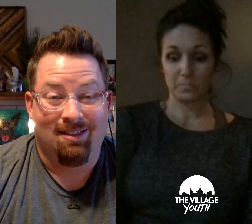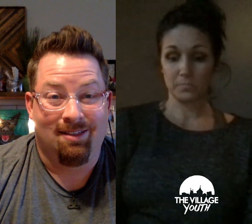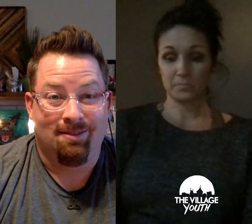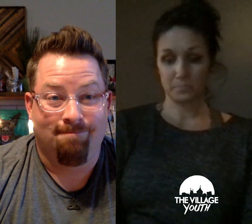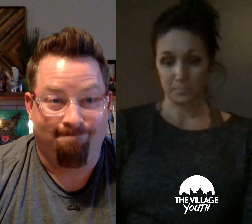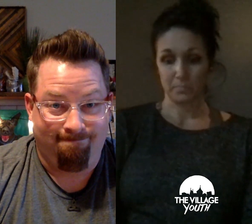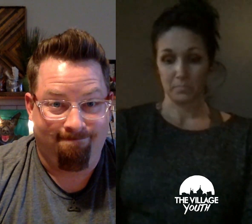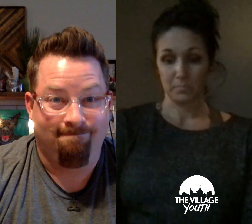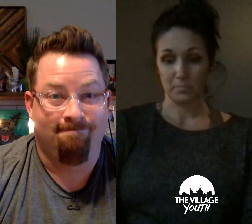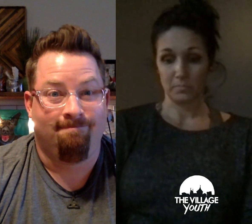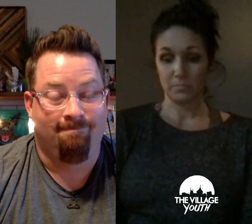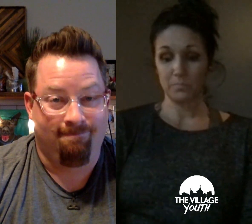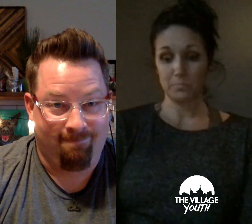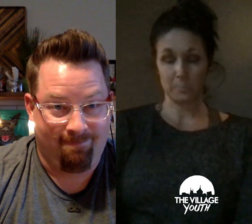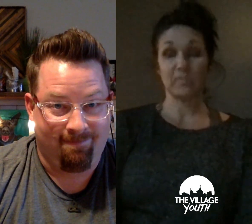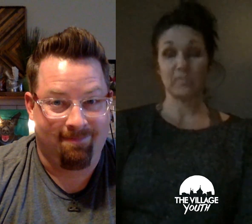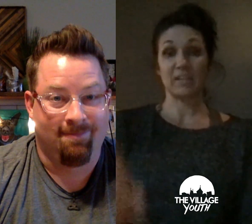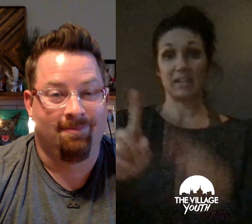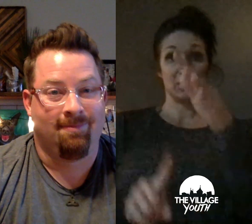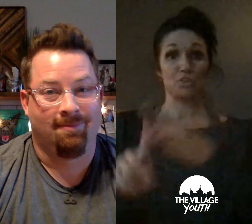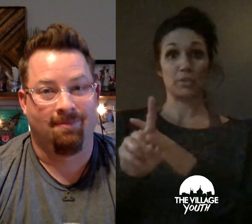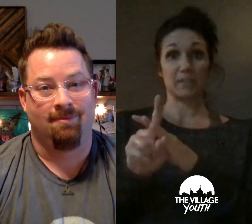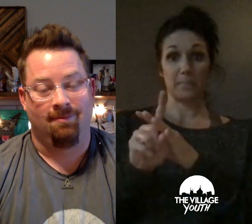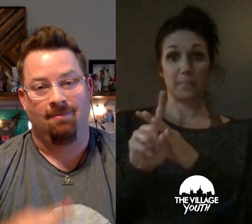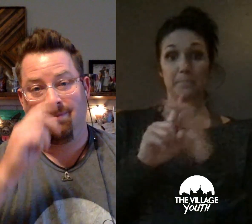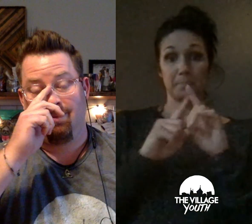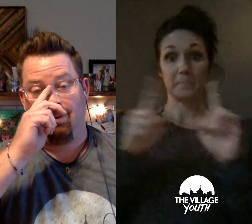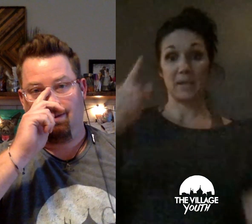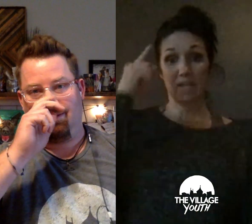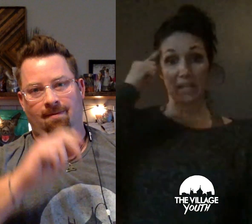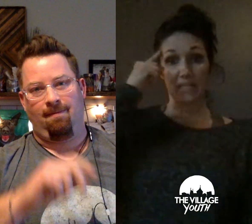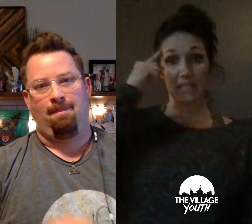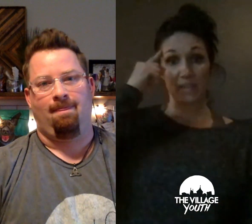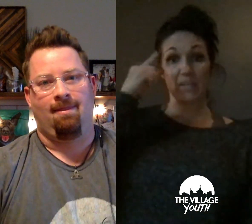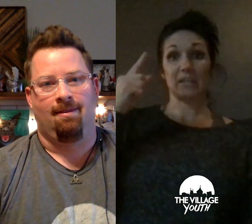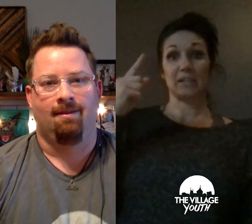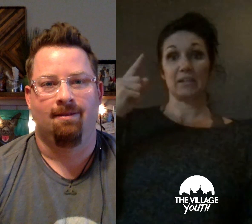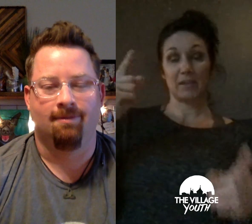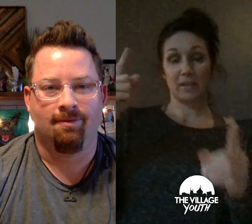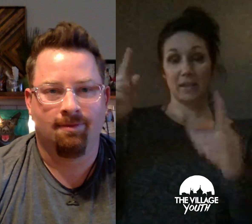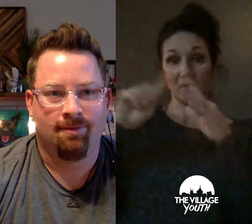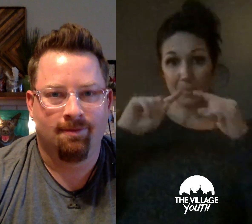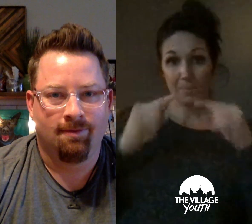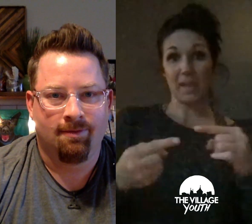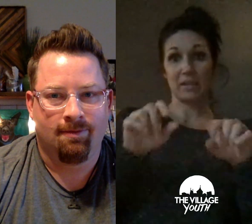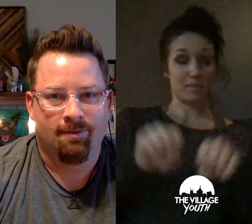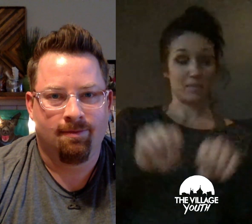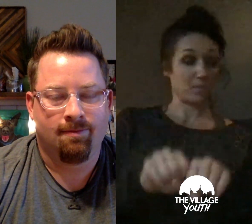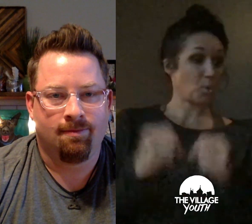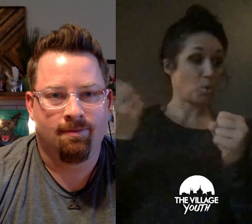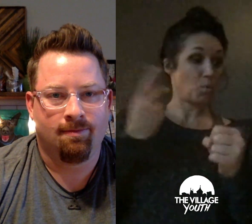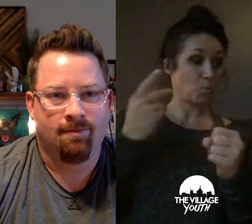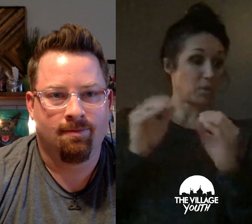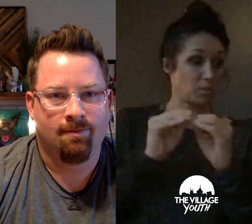with joy too, but I think that in the midst of the pain and the broken, we sometimes are more